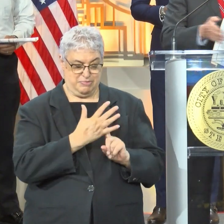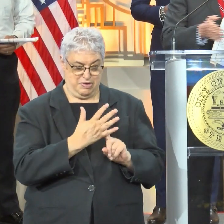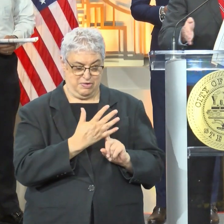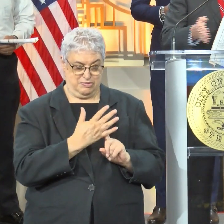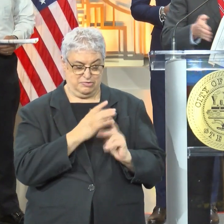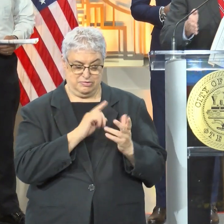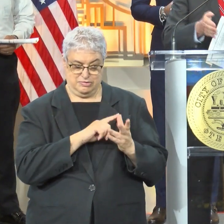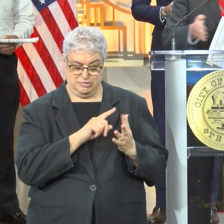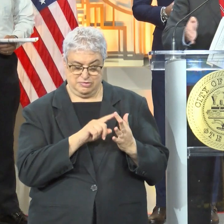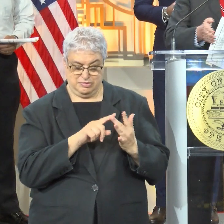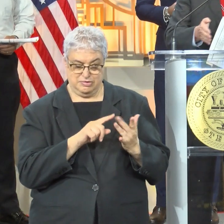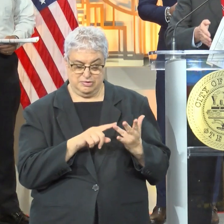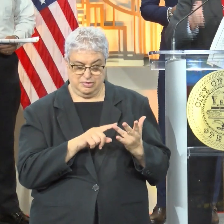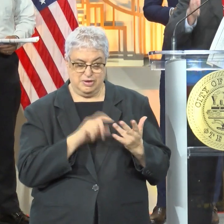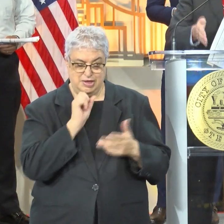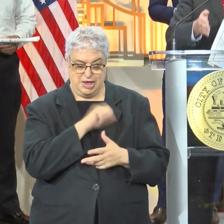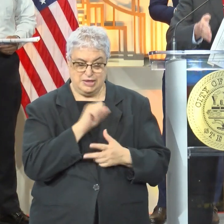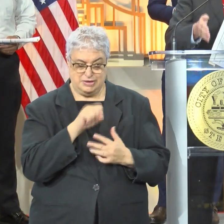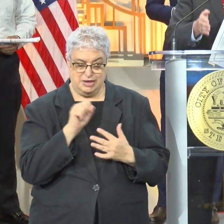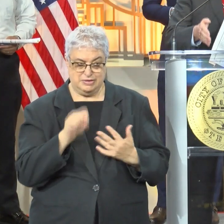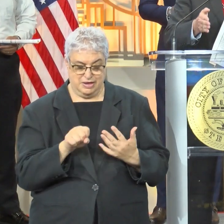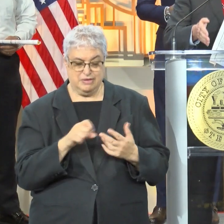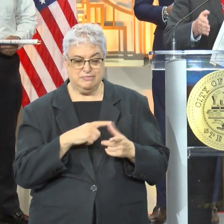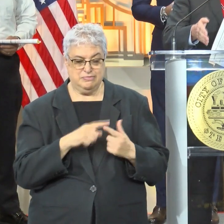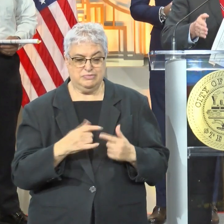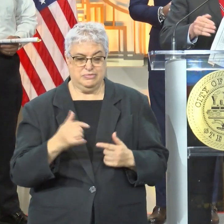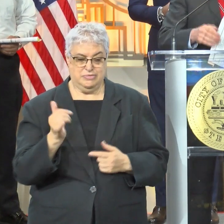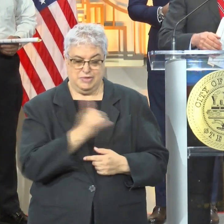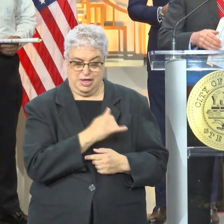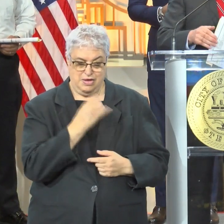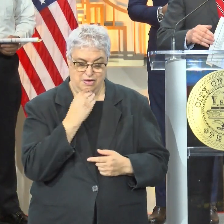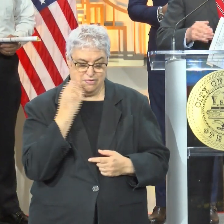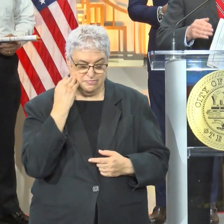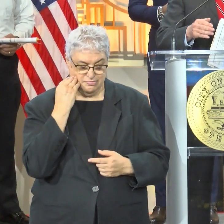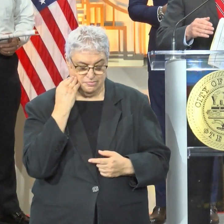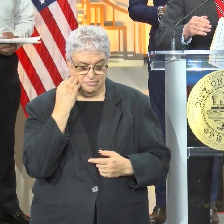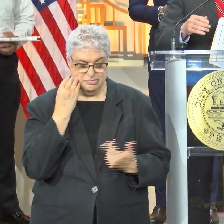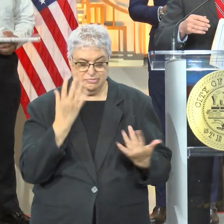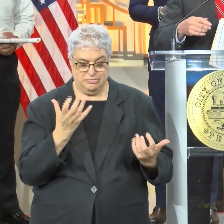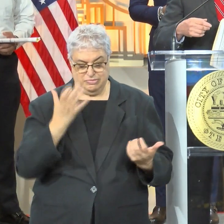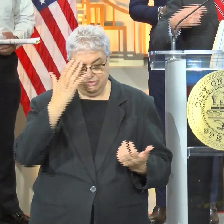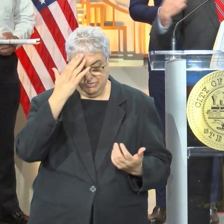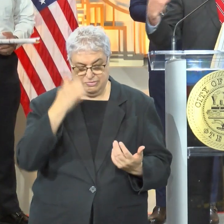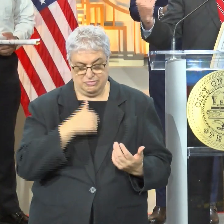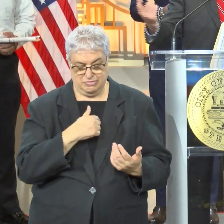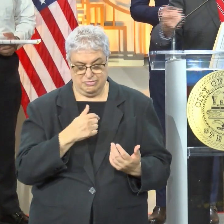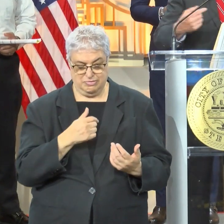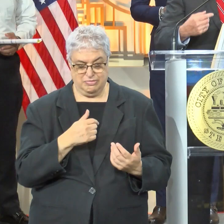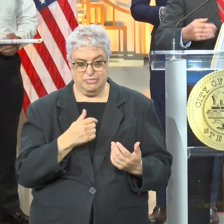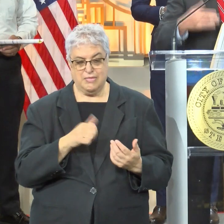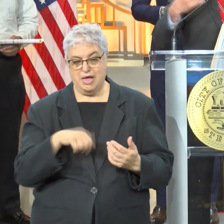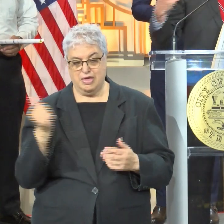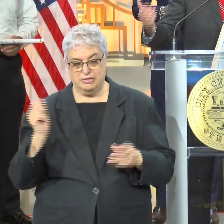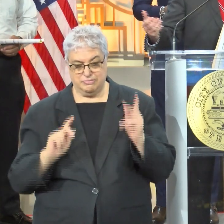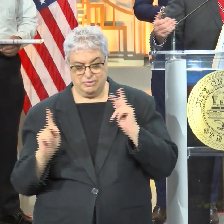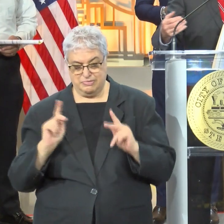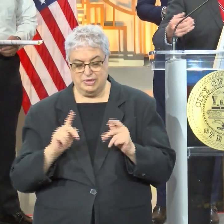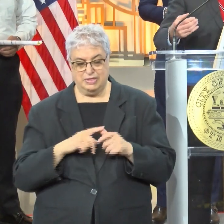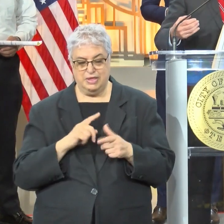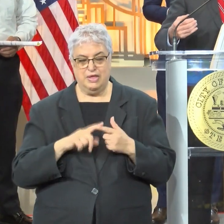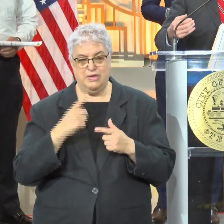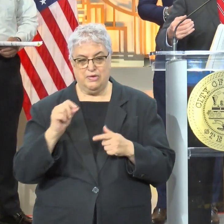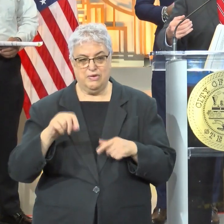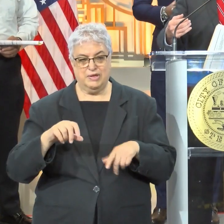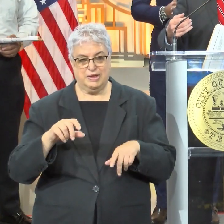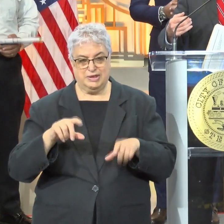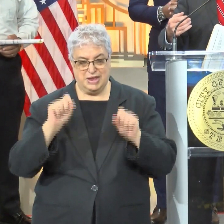the qualification of a close contact. You need to quarantine yourself at home, but if you want to know if you then need to quarantine yet others, you would need to go and